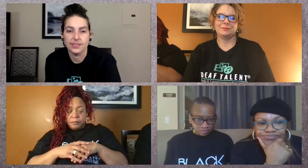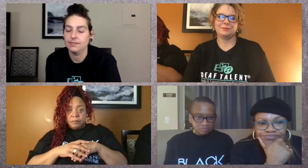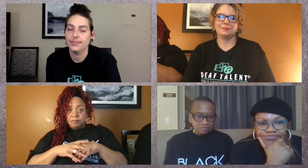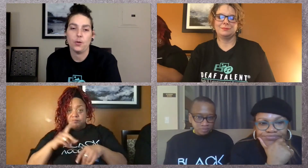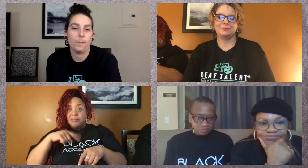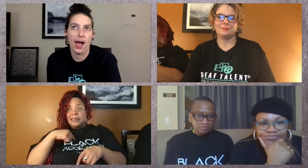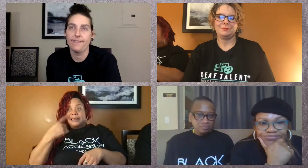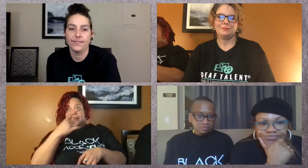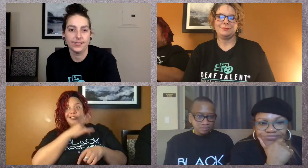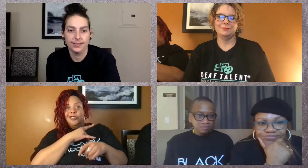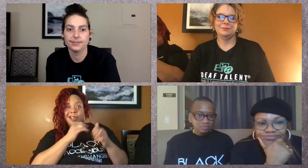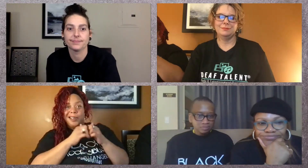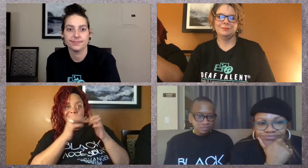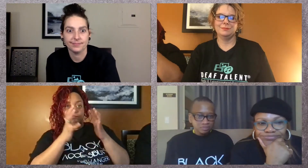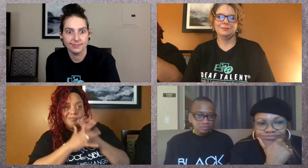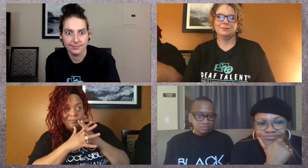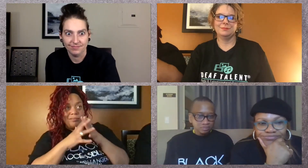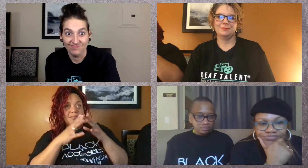from beginning to the end.